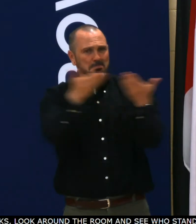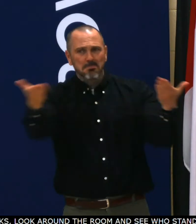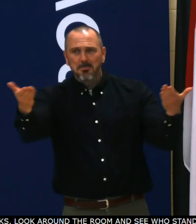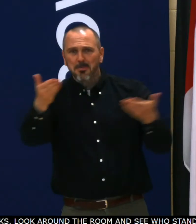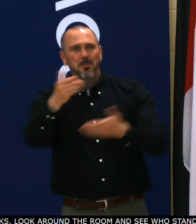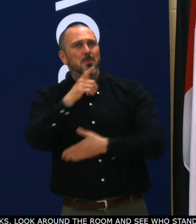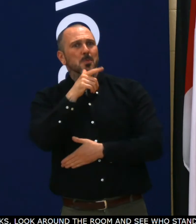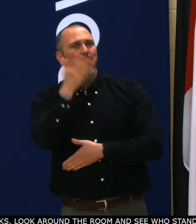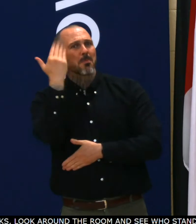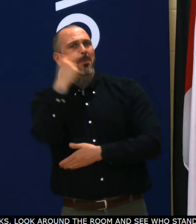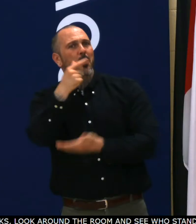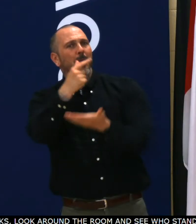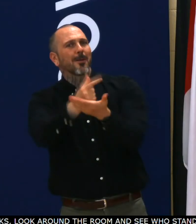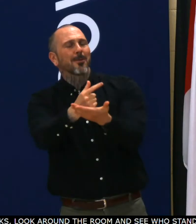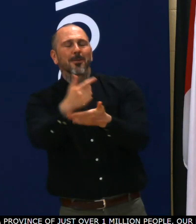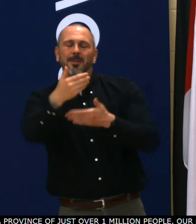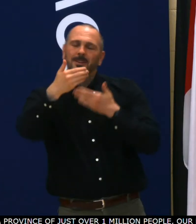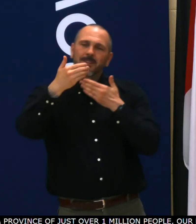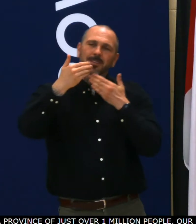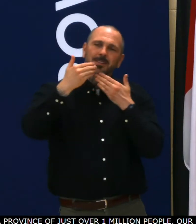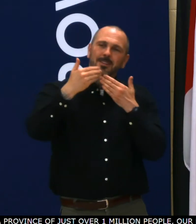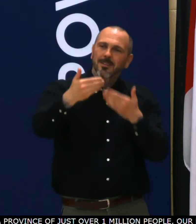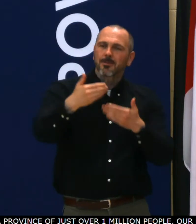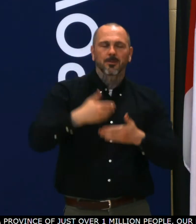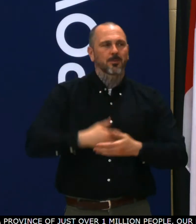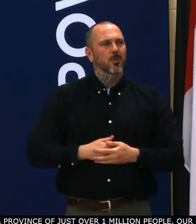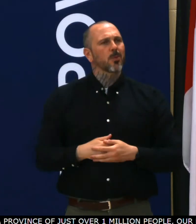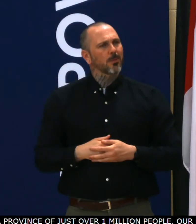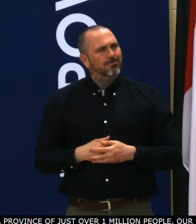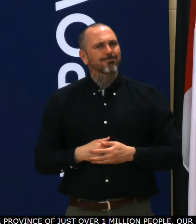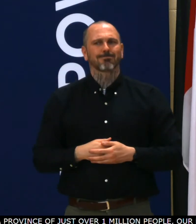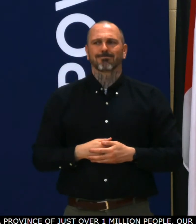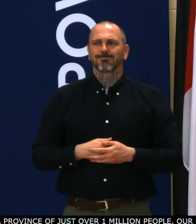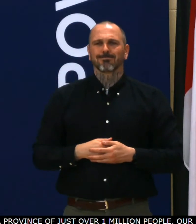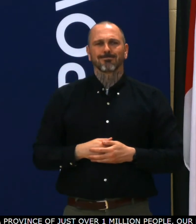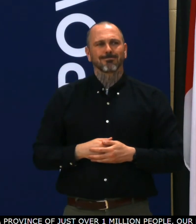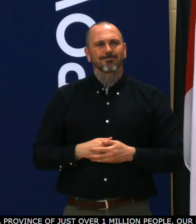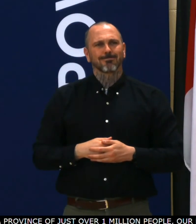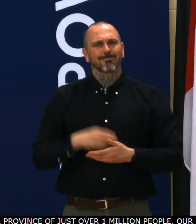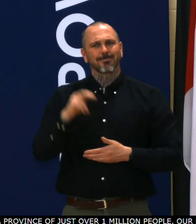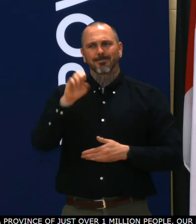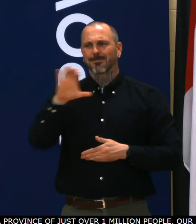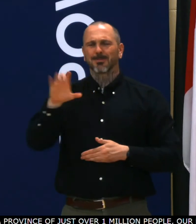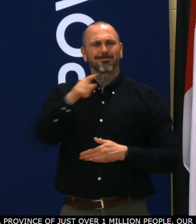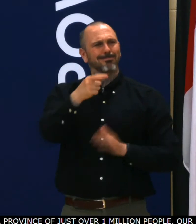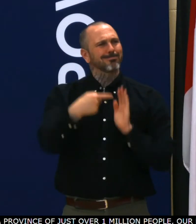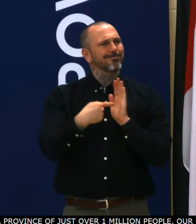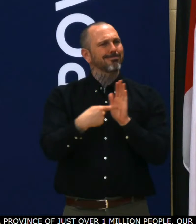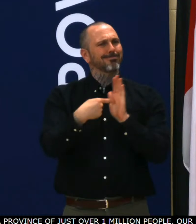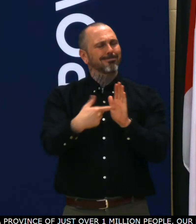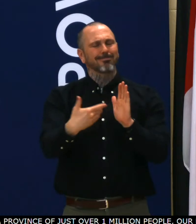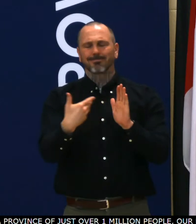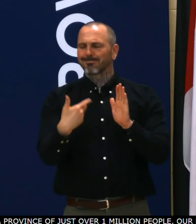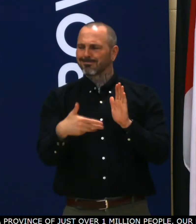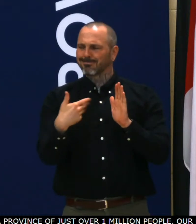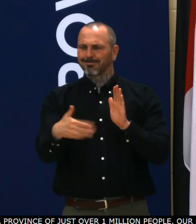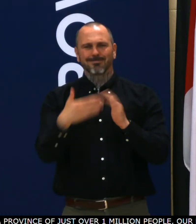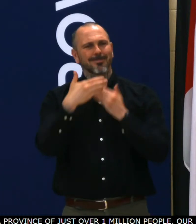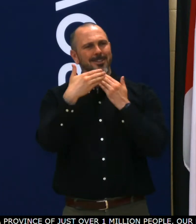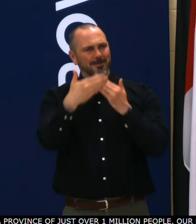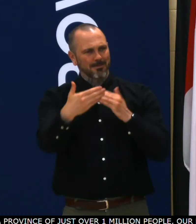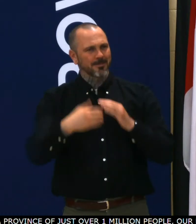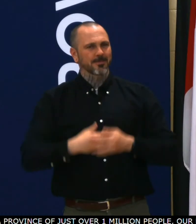for being such incredible ambassadors of this amazing institution. So graduates, in